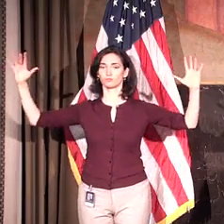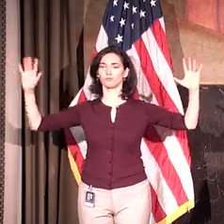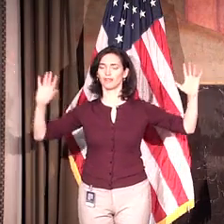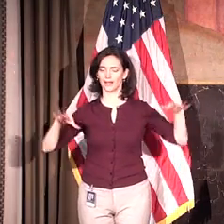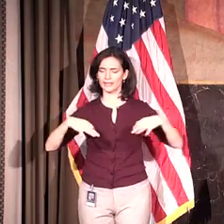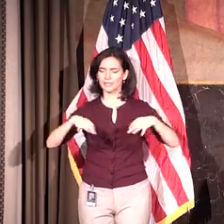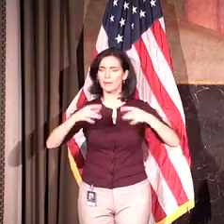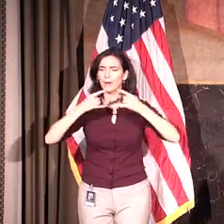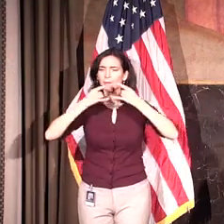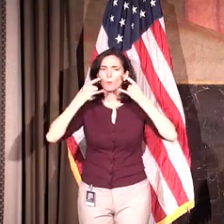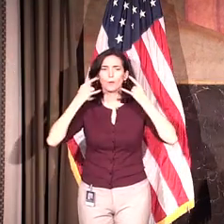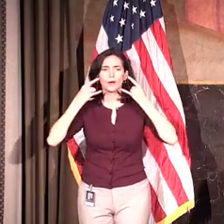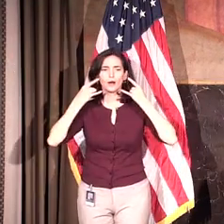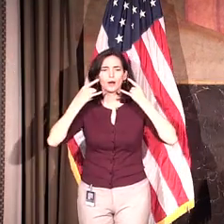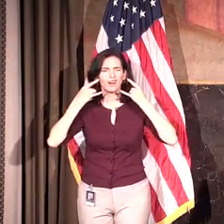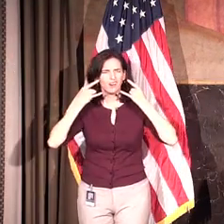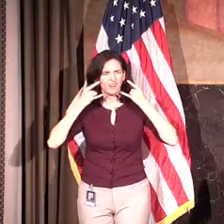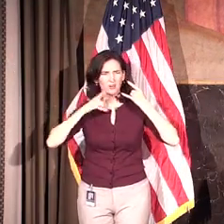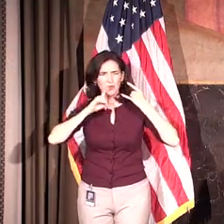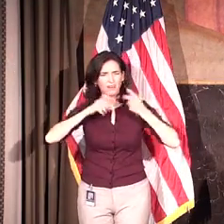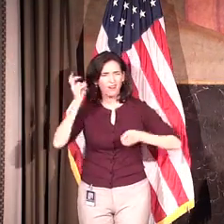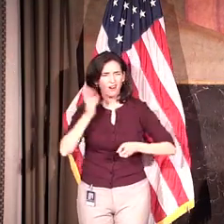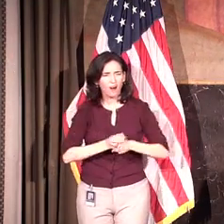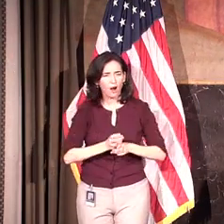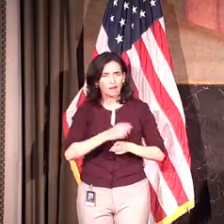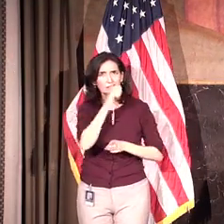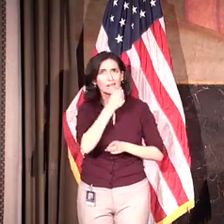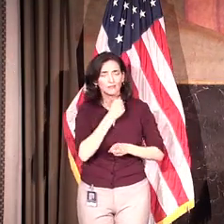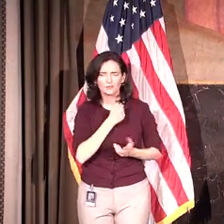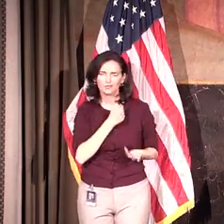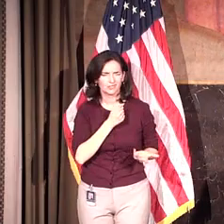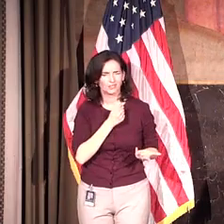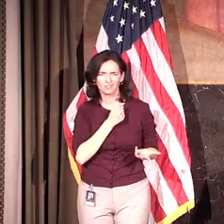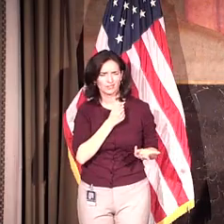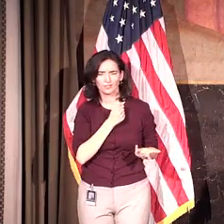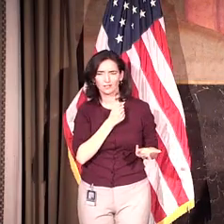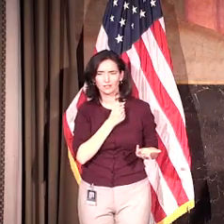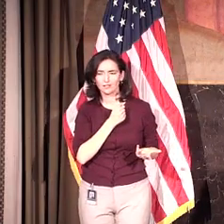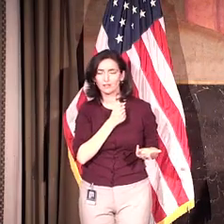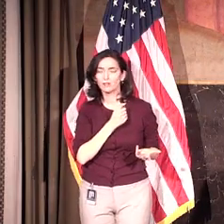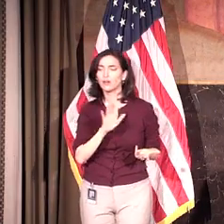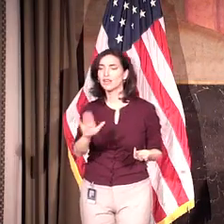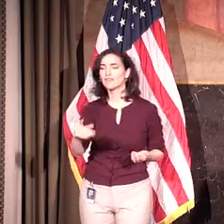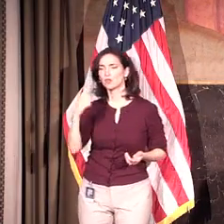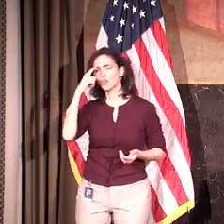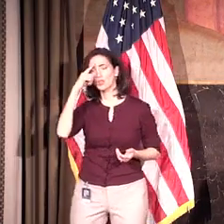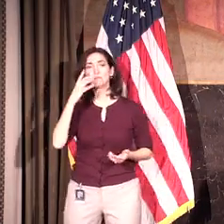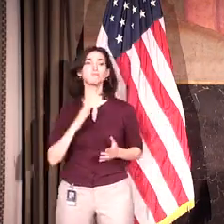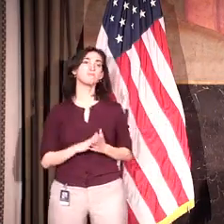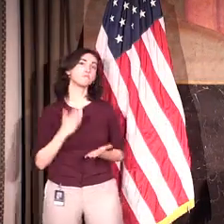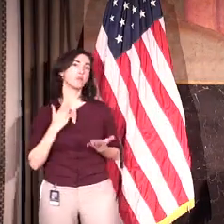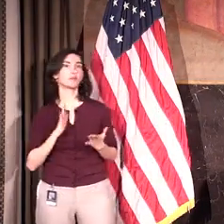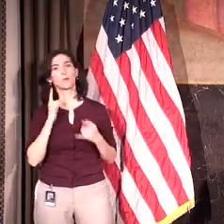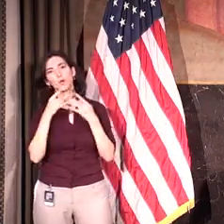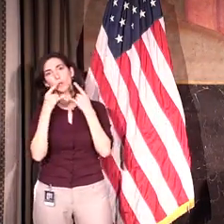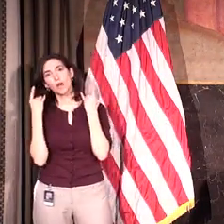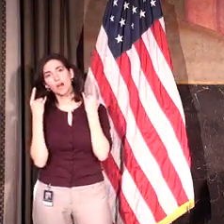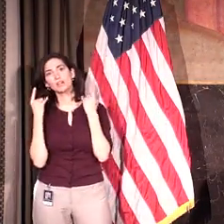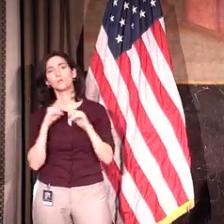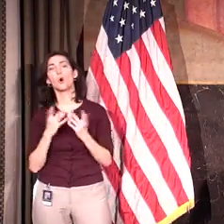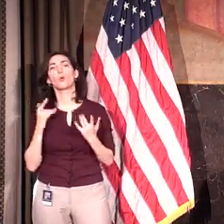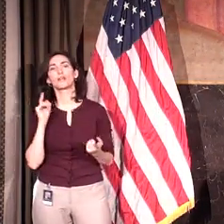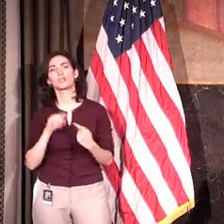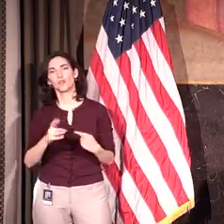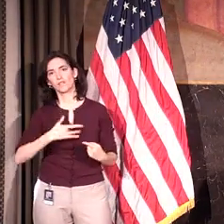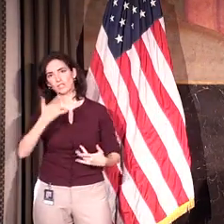is a small price to pay. And I want to remind everybody, if you say, well, I might wear a mask, but I'm going to wait till I feel